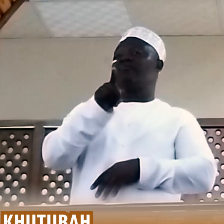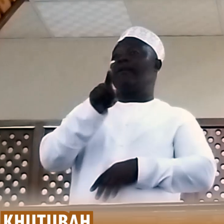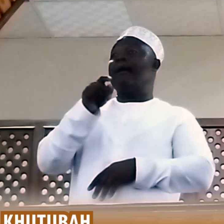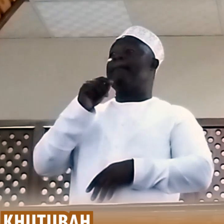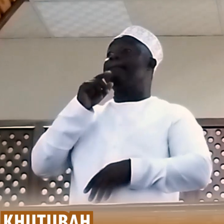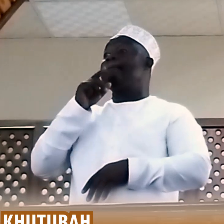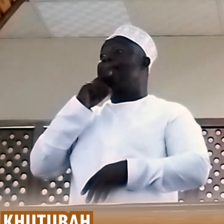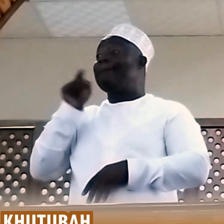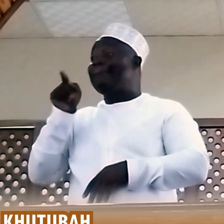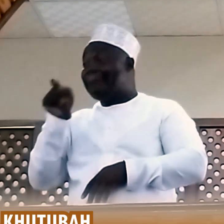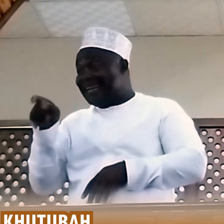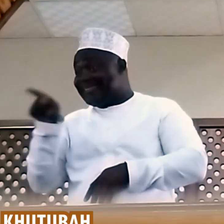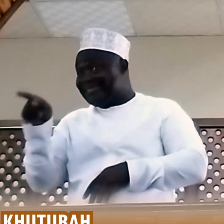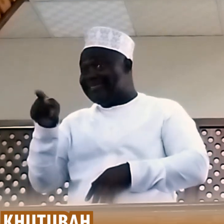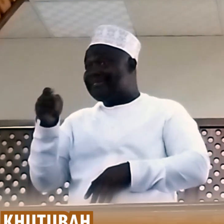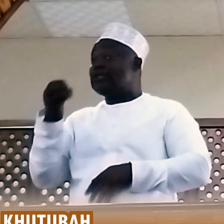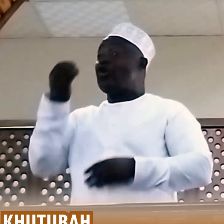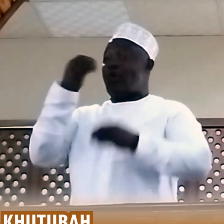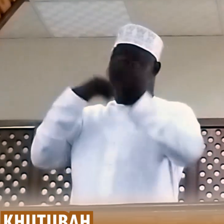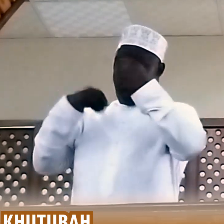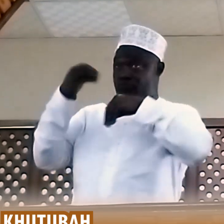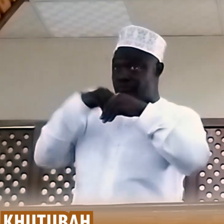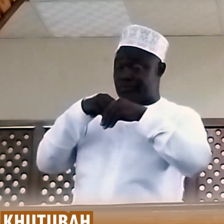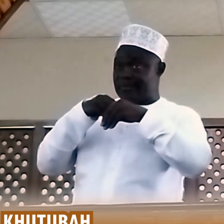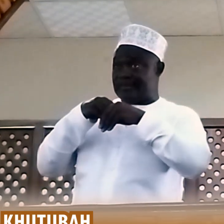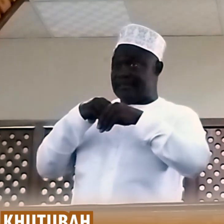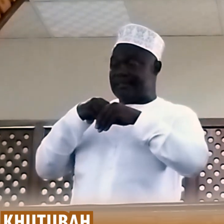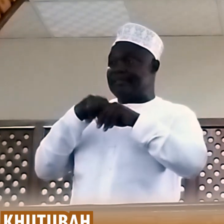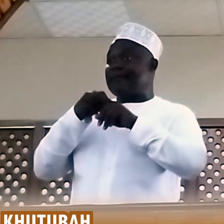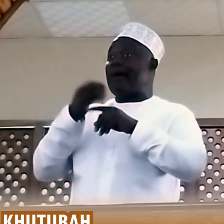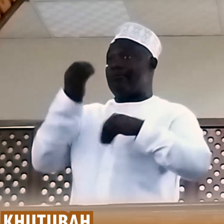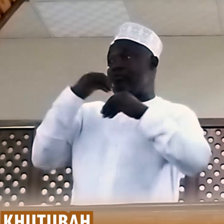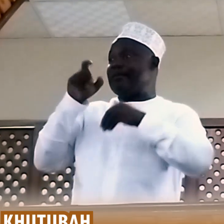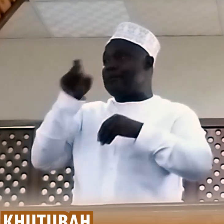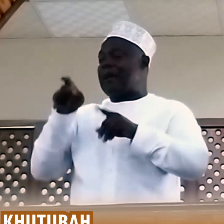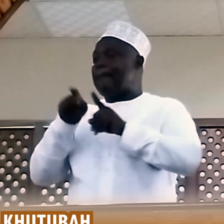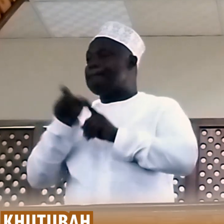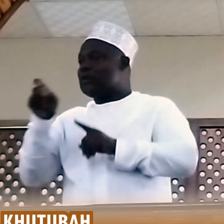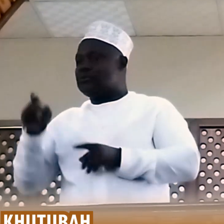who bribes and the one who takes a bribe.